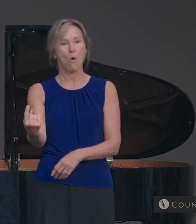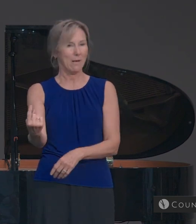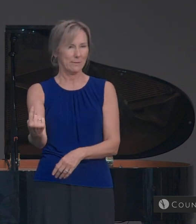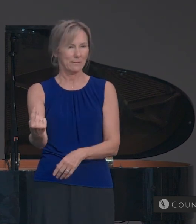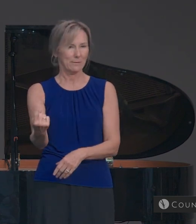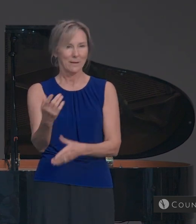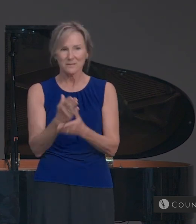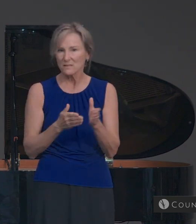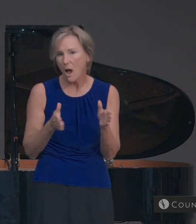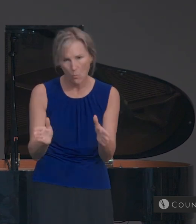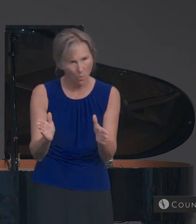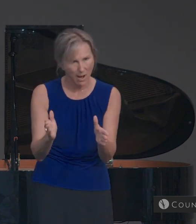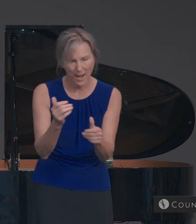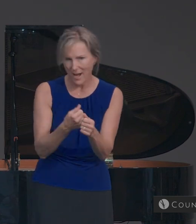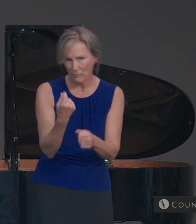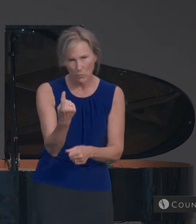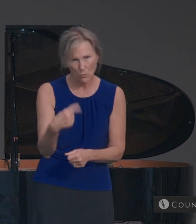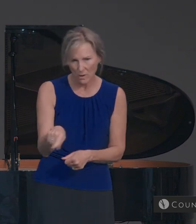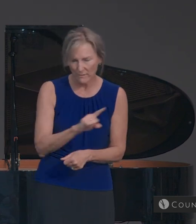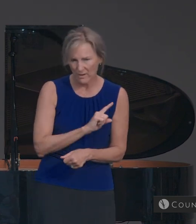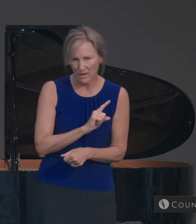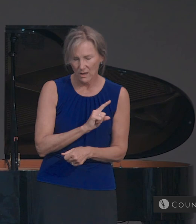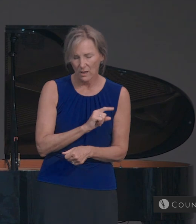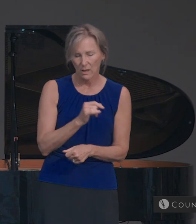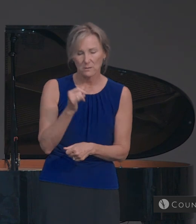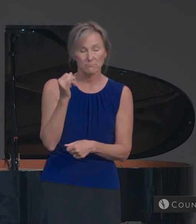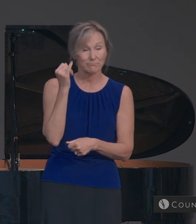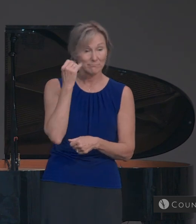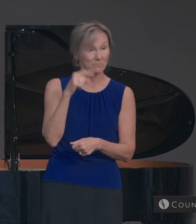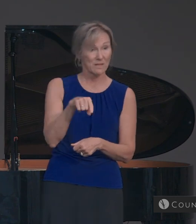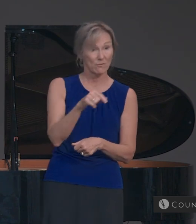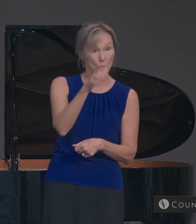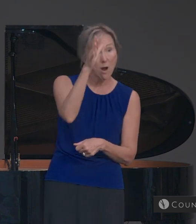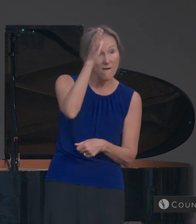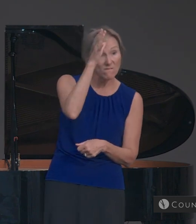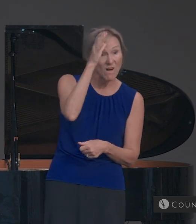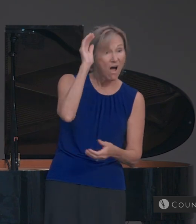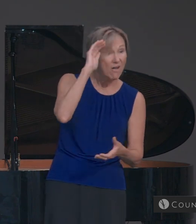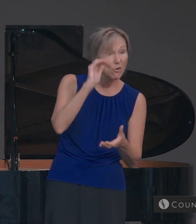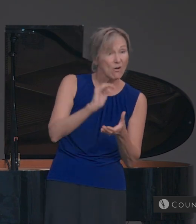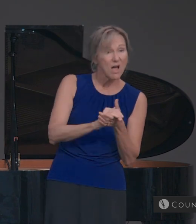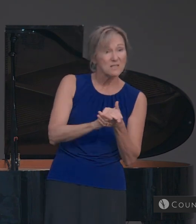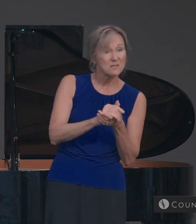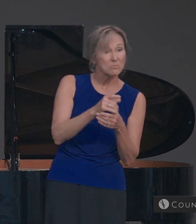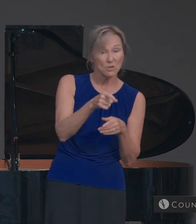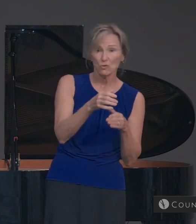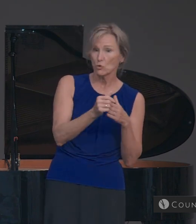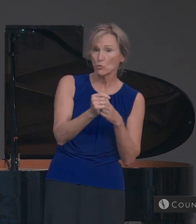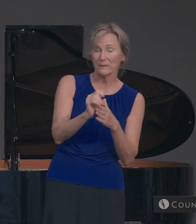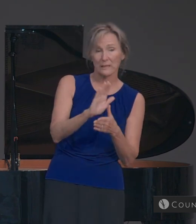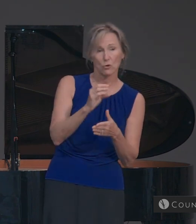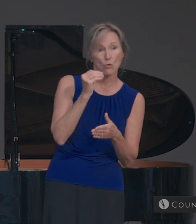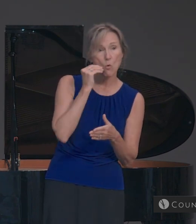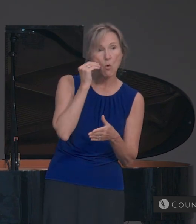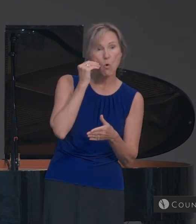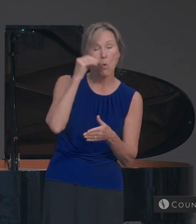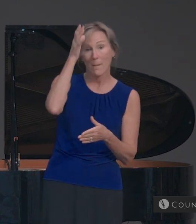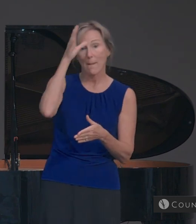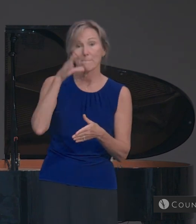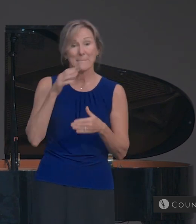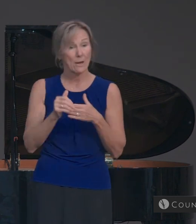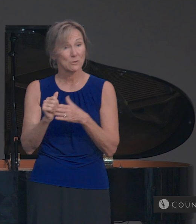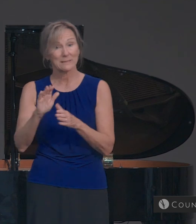some capacity, whether it's in home or not. If you're a father or a husband, you're a leader in your home. Parents, you are leaders of your